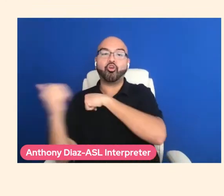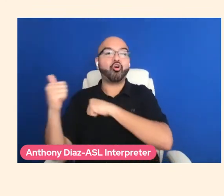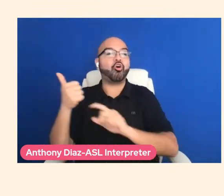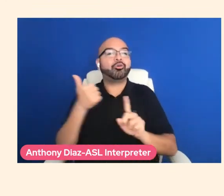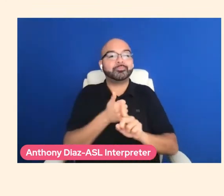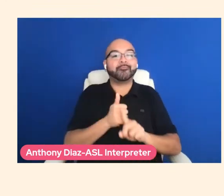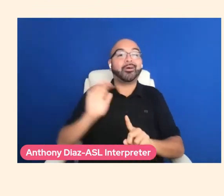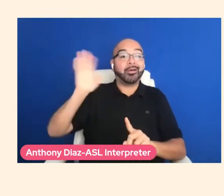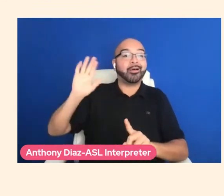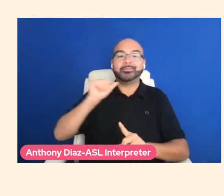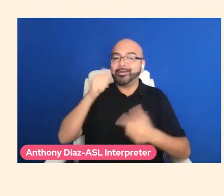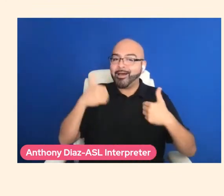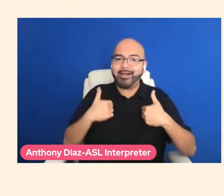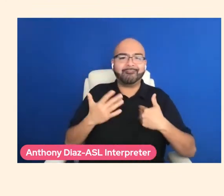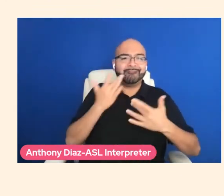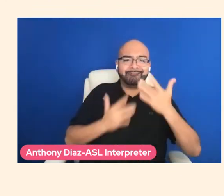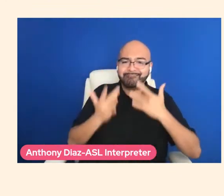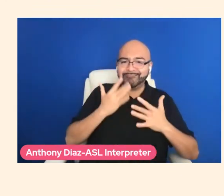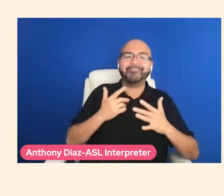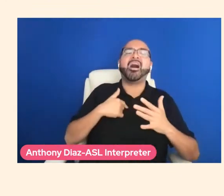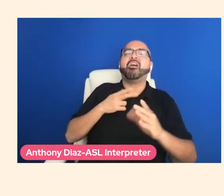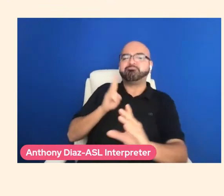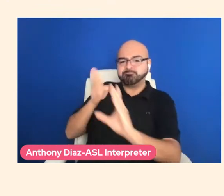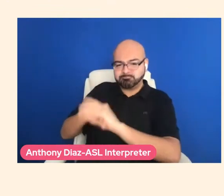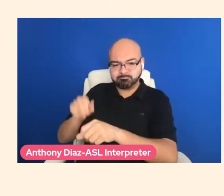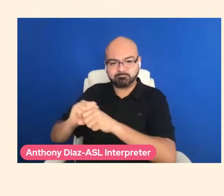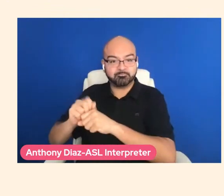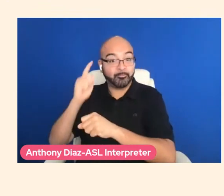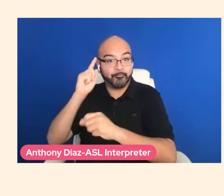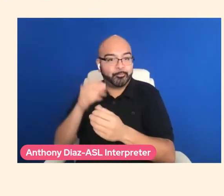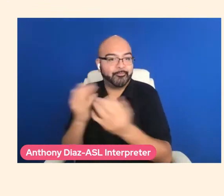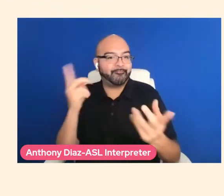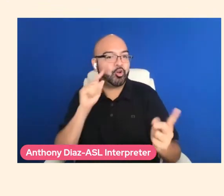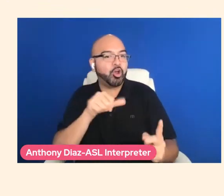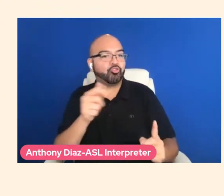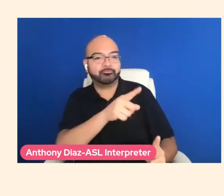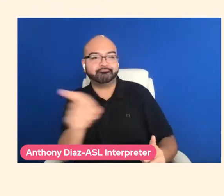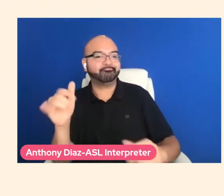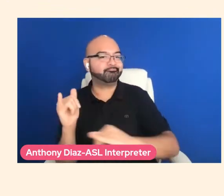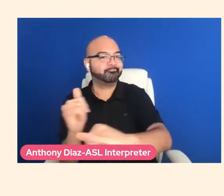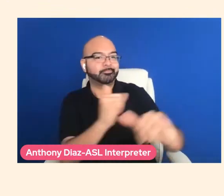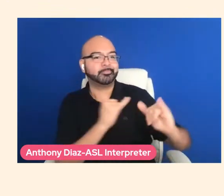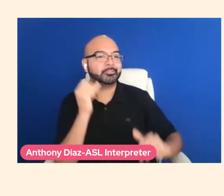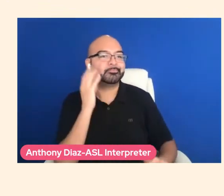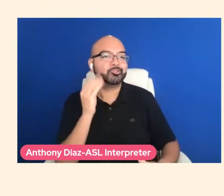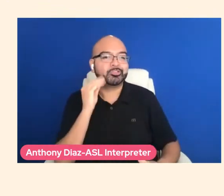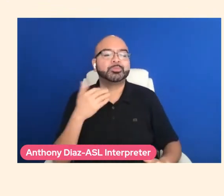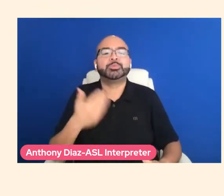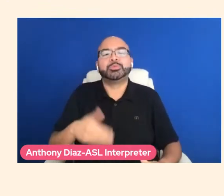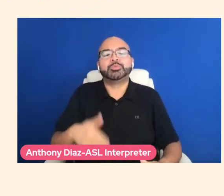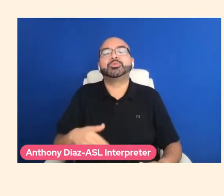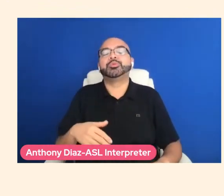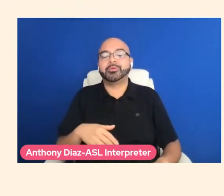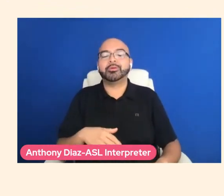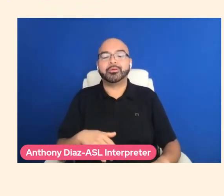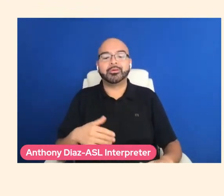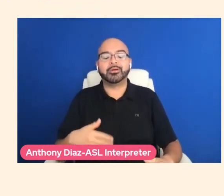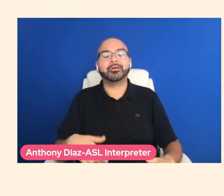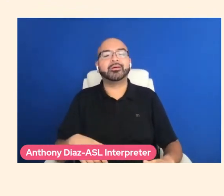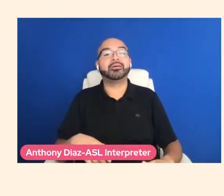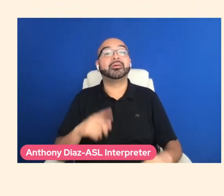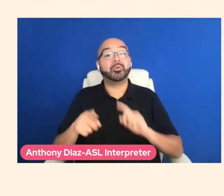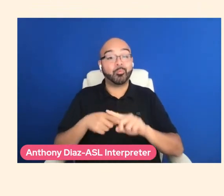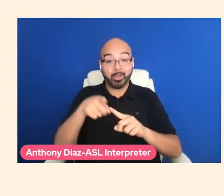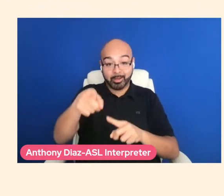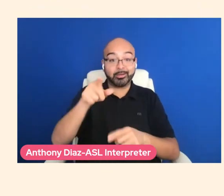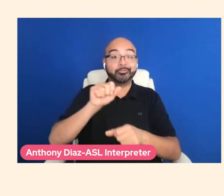so, of course, you deserve the same type of care that you're offering. And I'm sure maybe there's even like a level of healing that